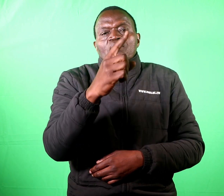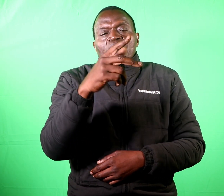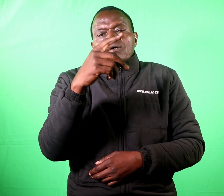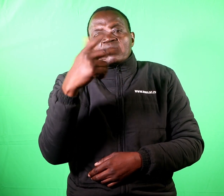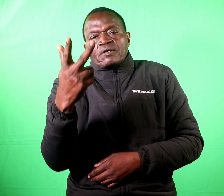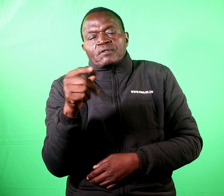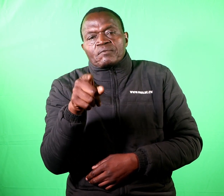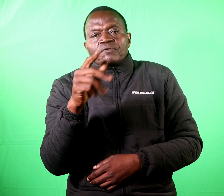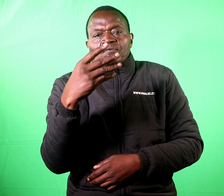18.4%,